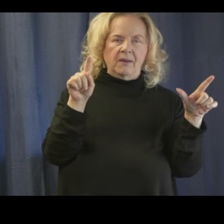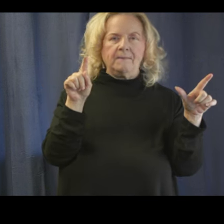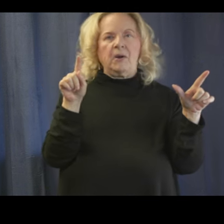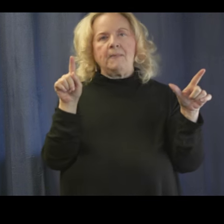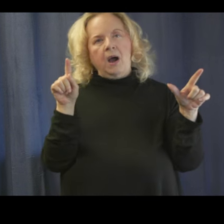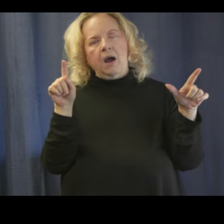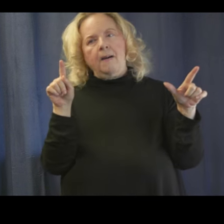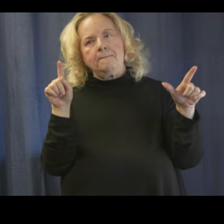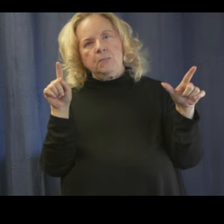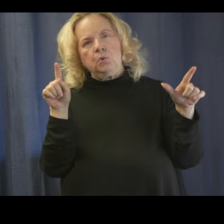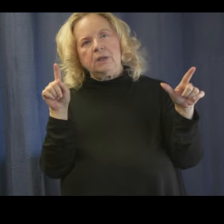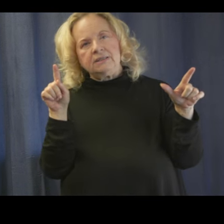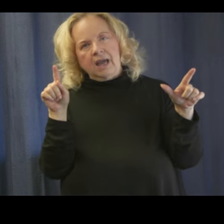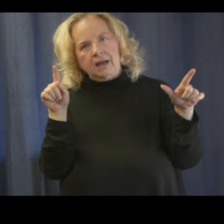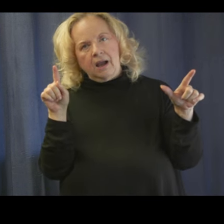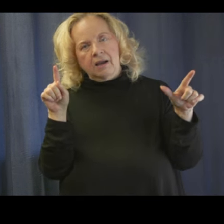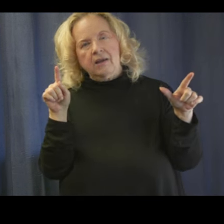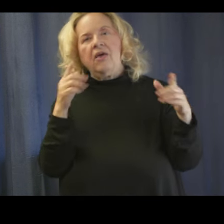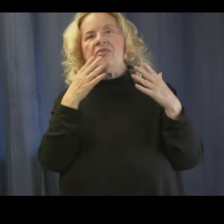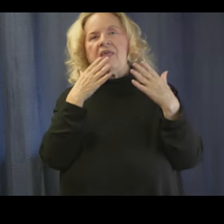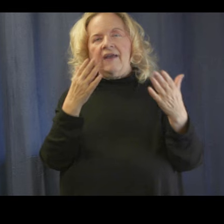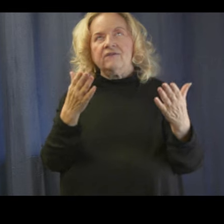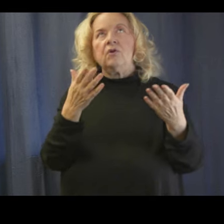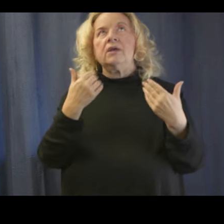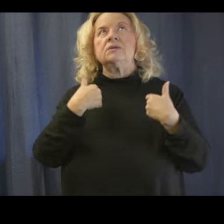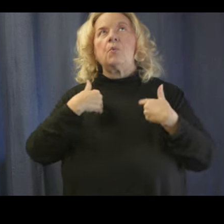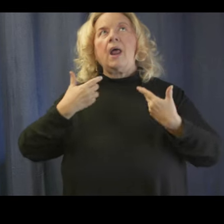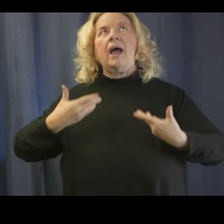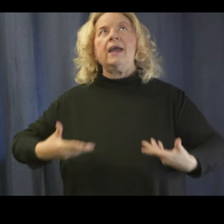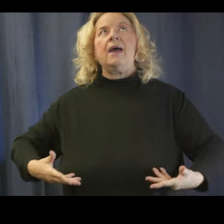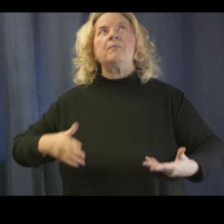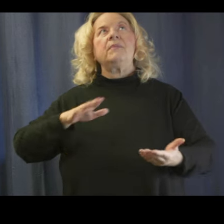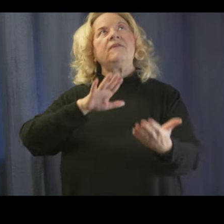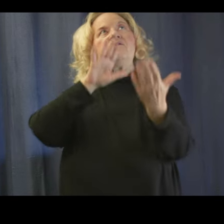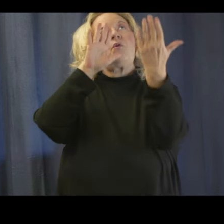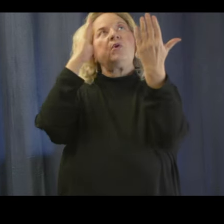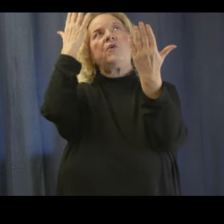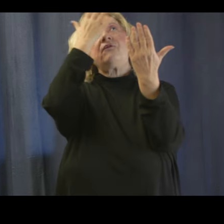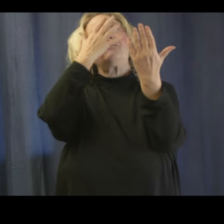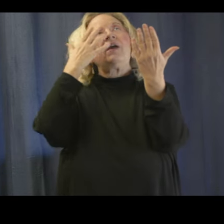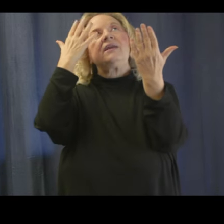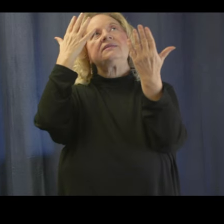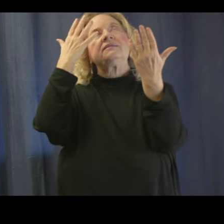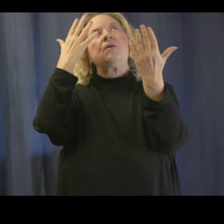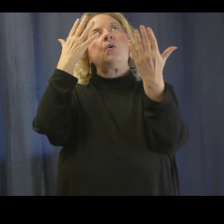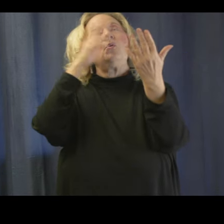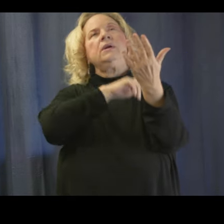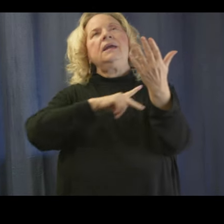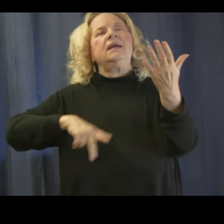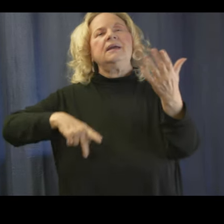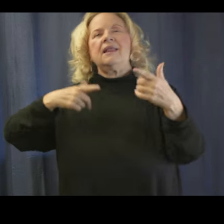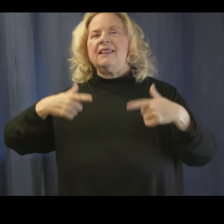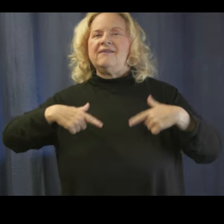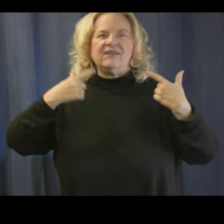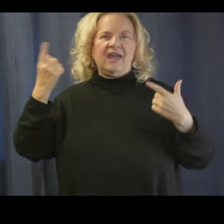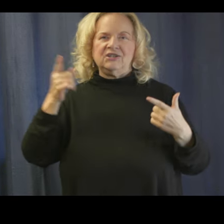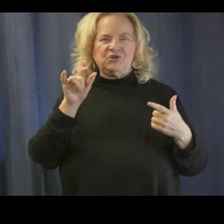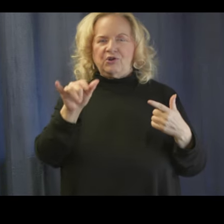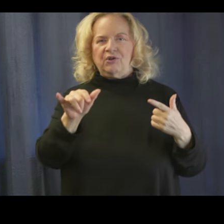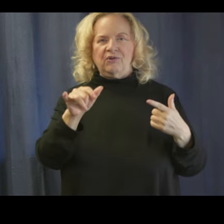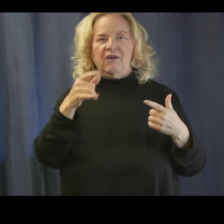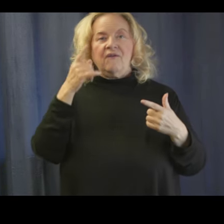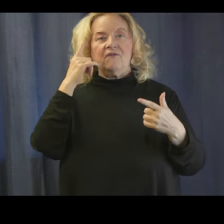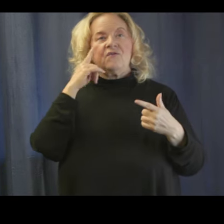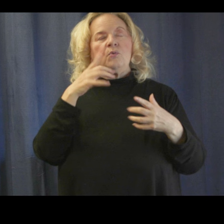nishmati bakemla rabah emunateka. Thankful is what I am before your face, O